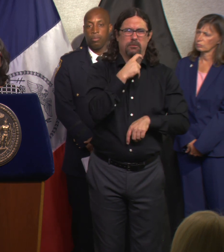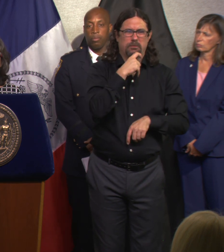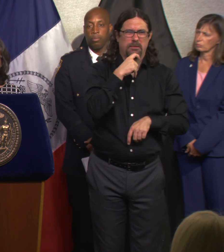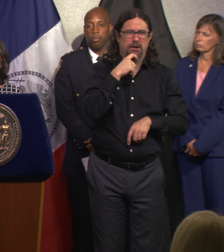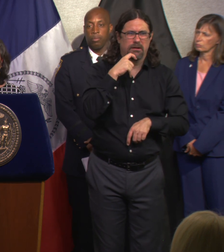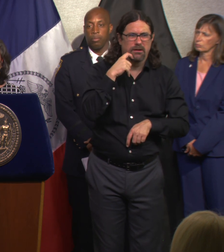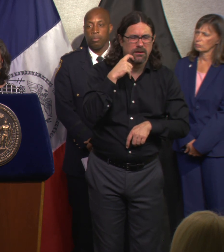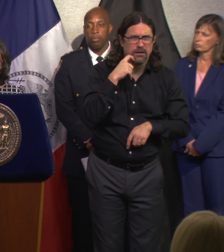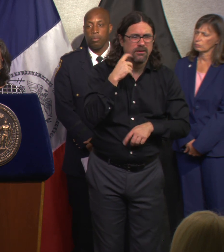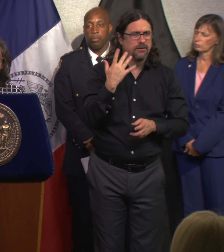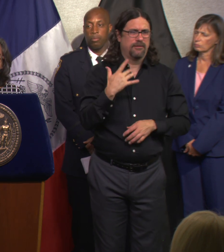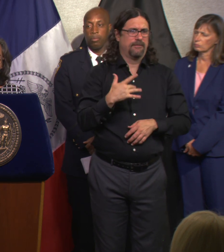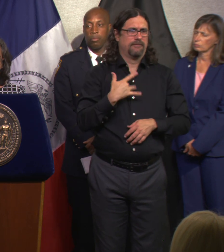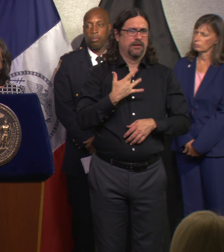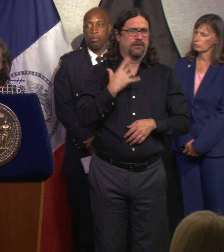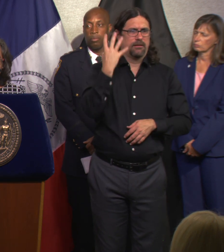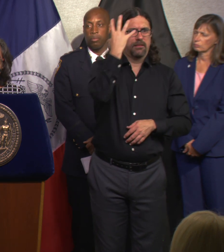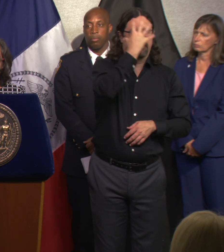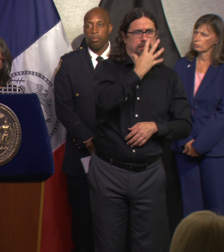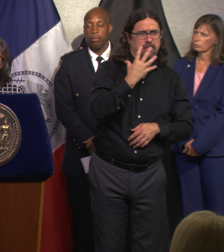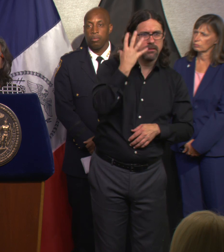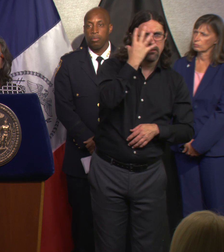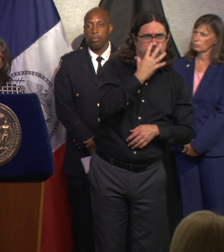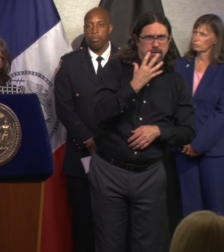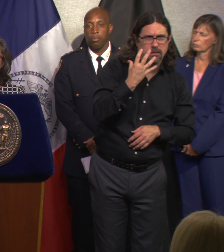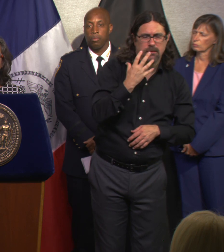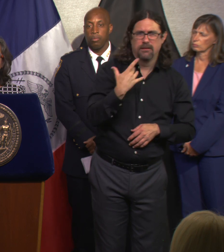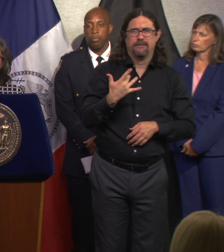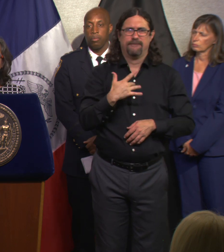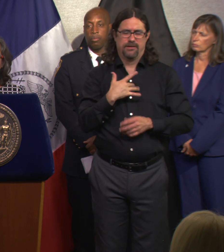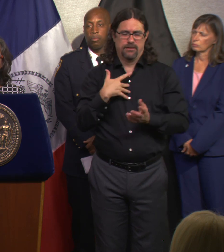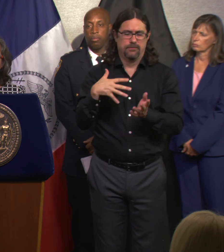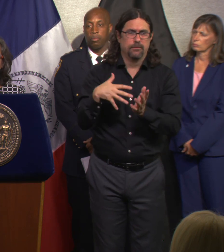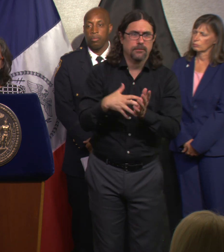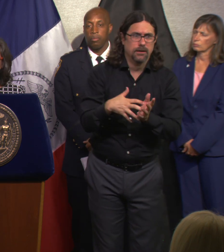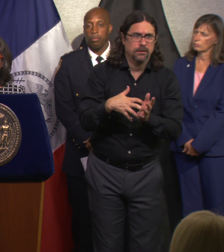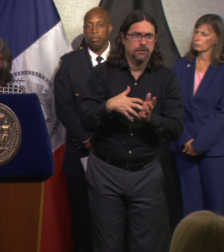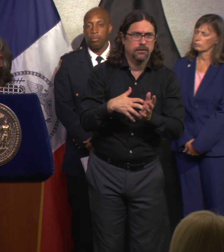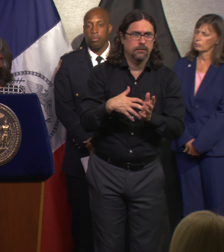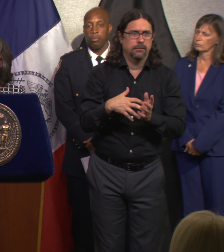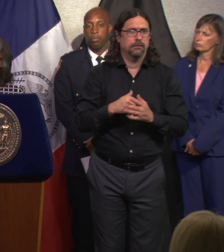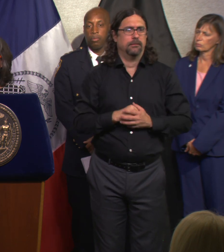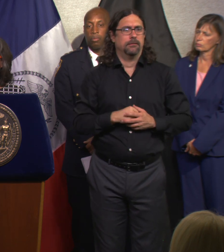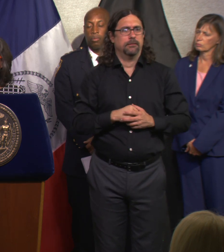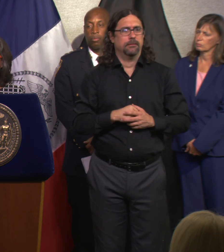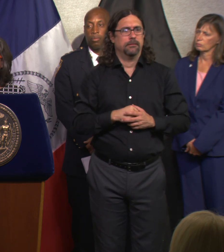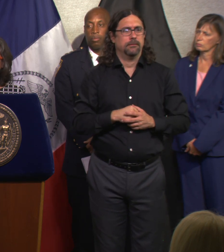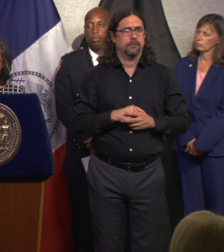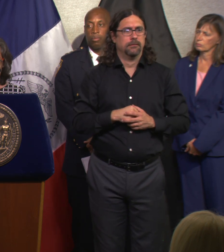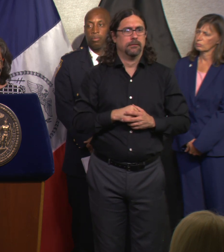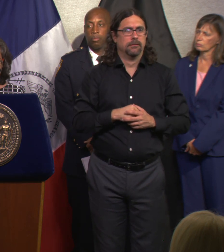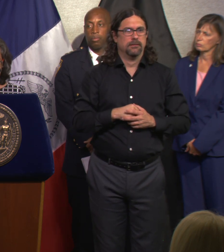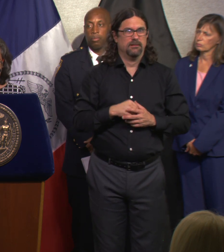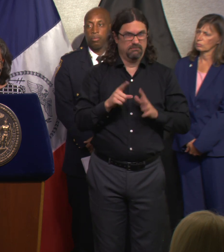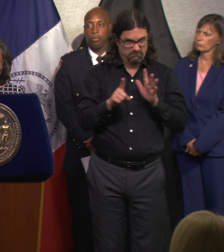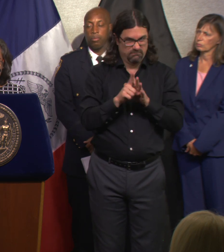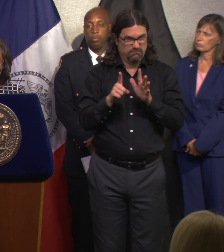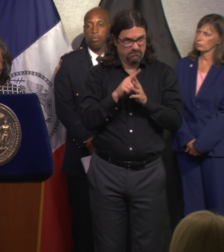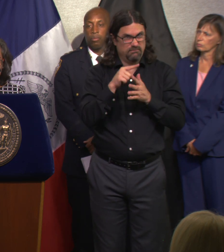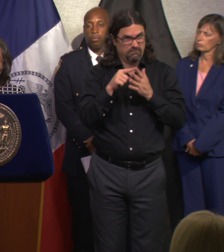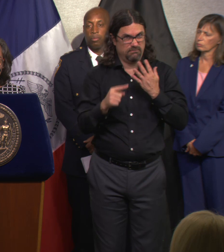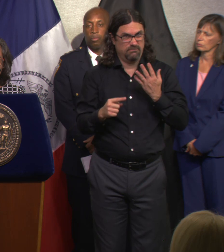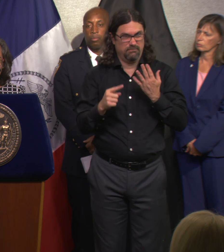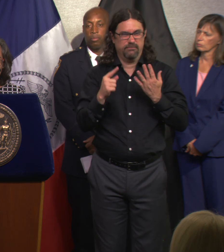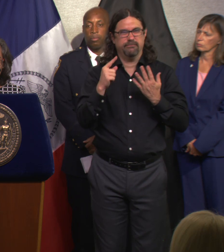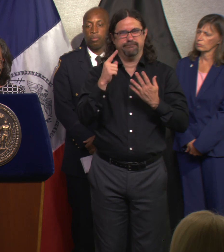weakness, or dizziness. All of these are signs that you need to get to medical attention ASAP.